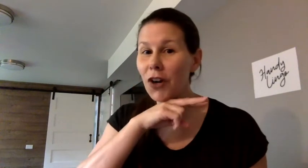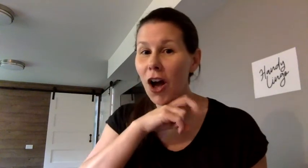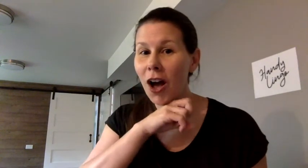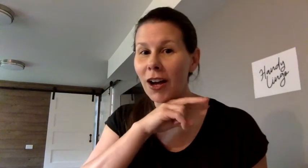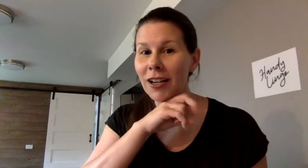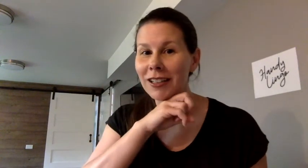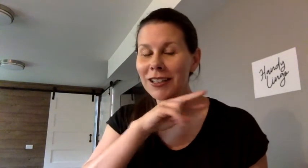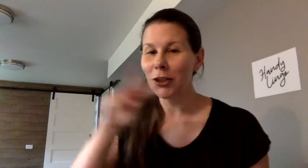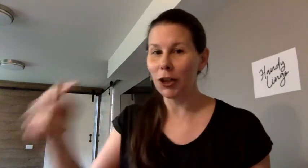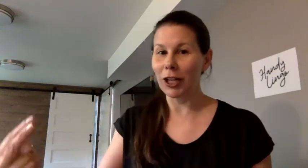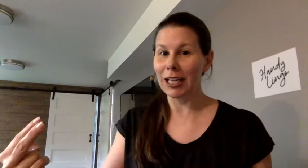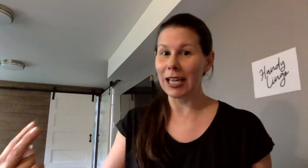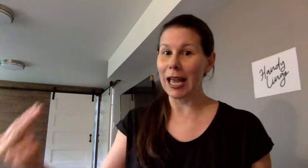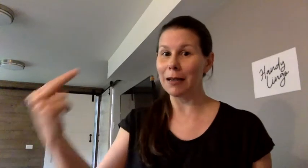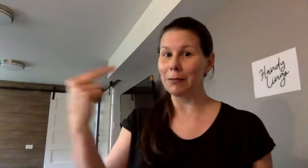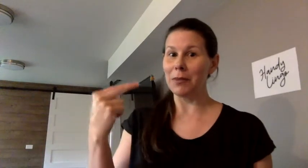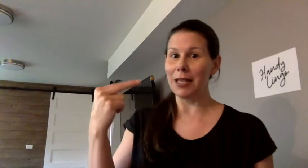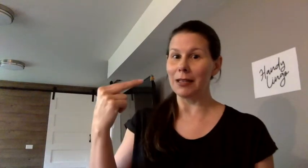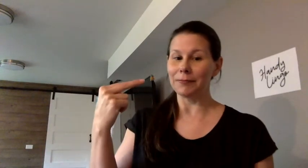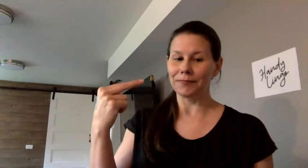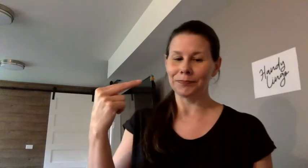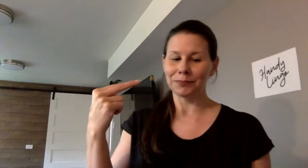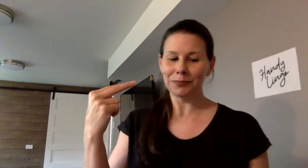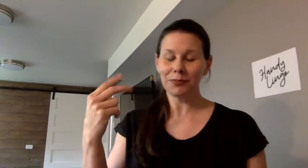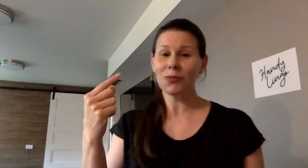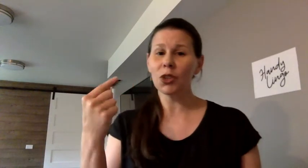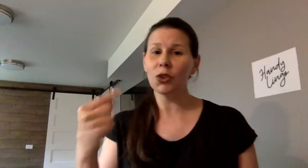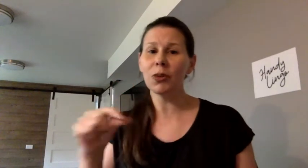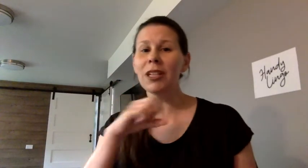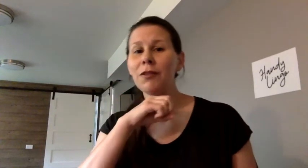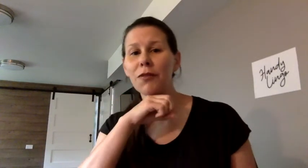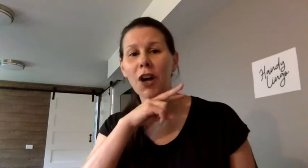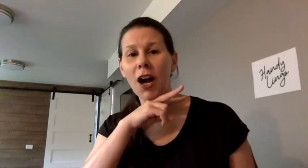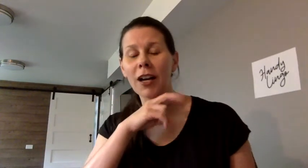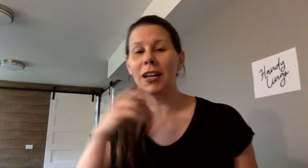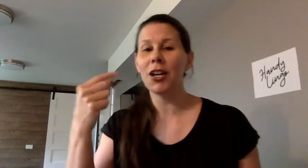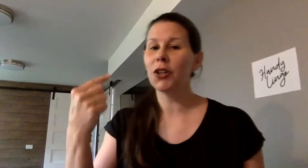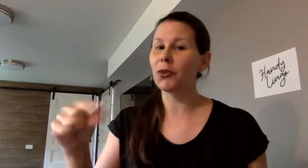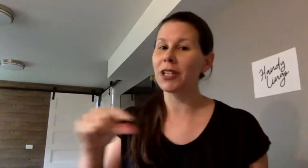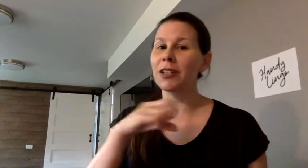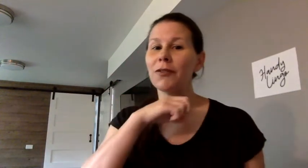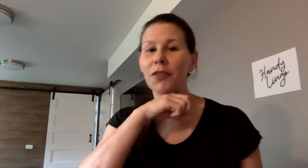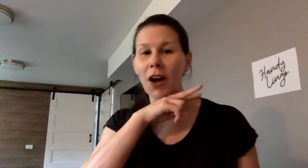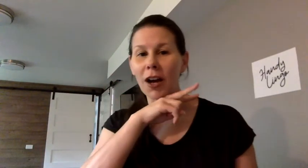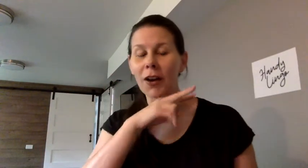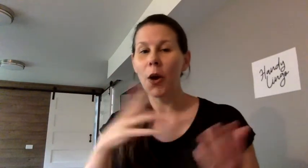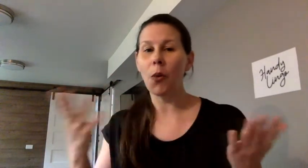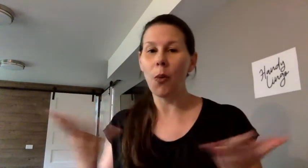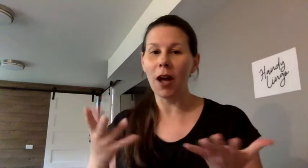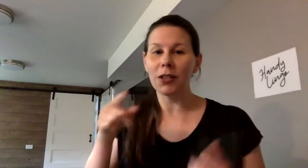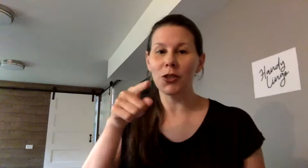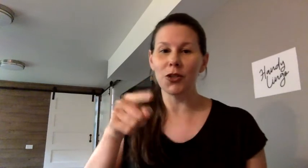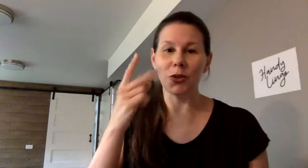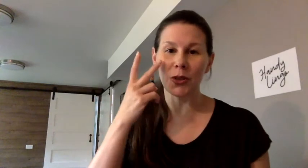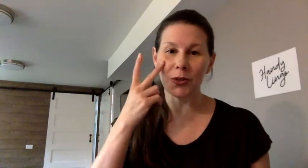frog looking at me. Green frog, green frog, what do you